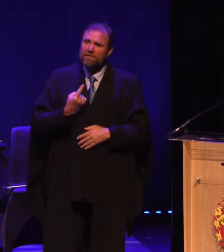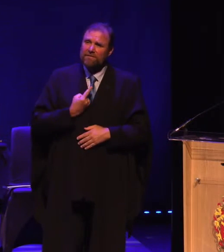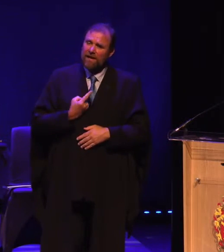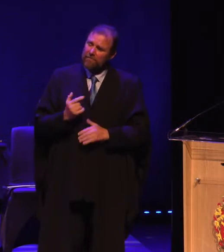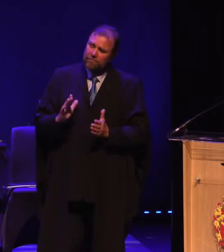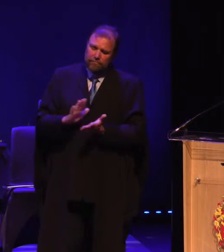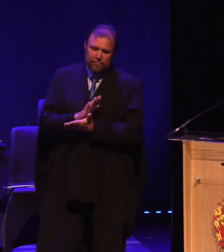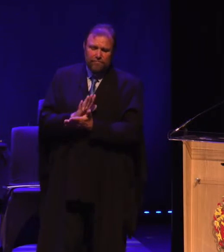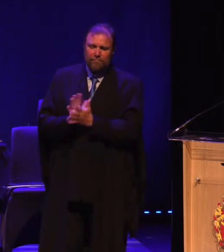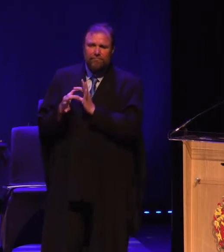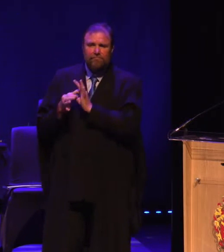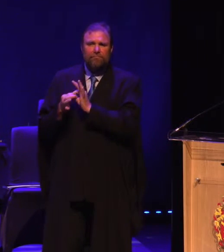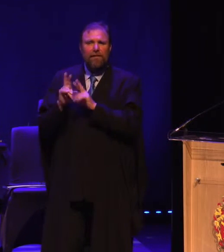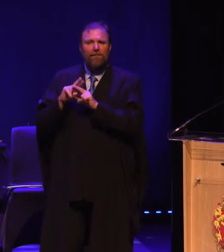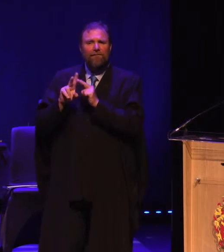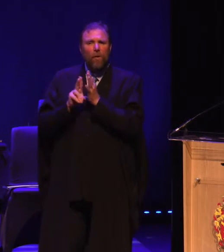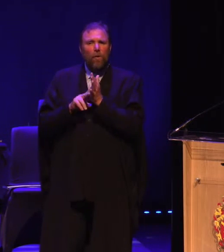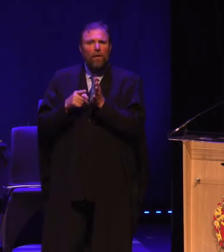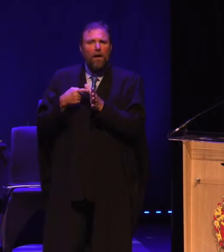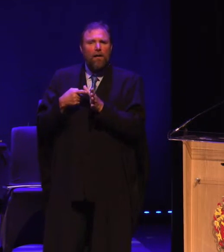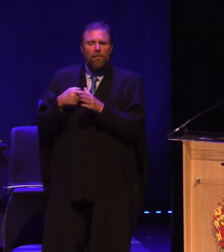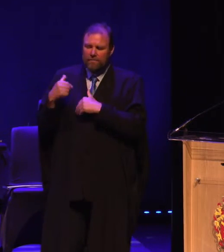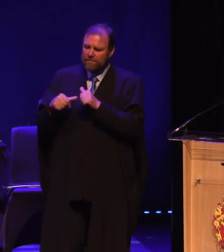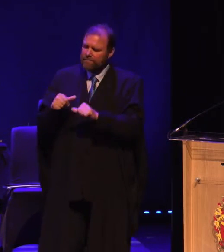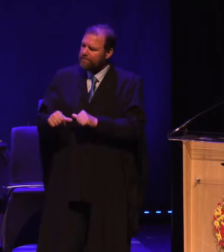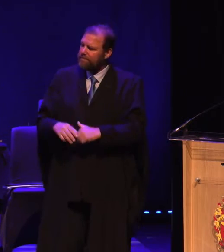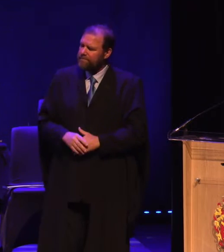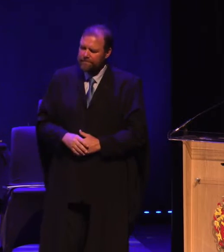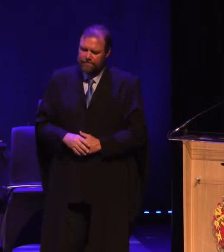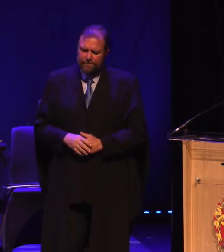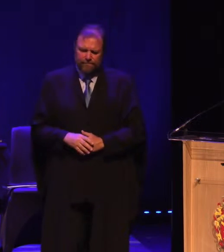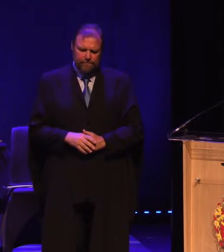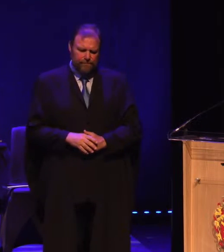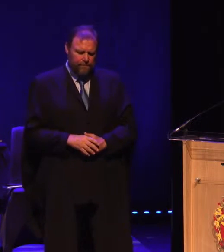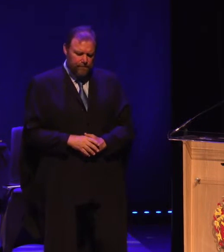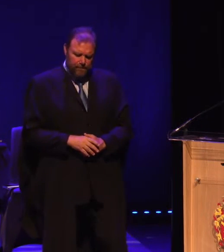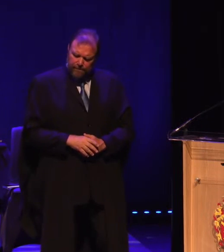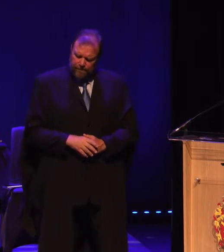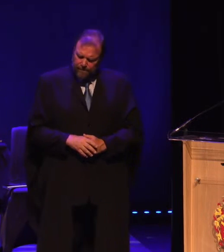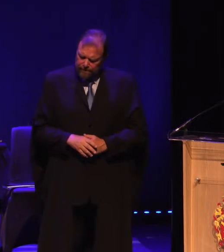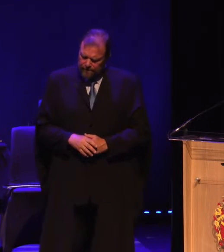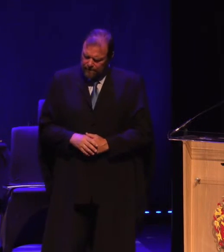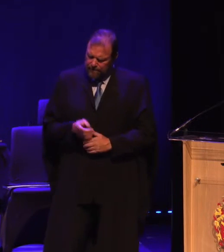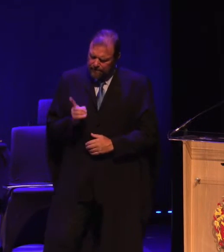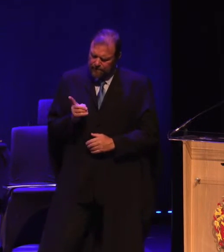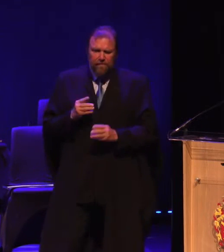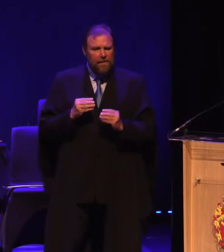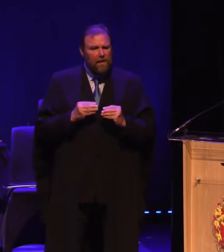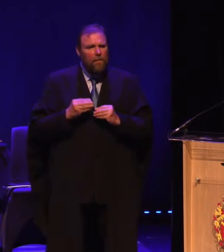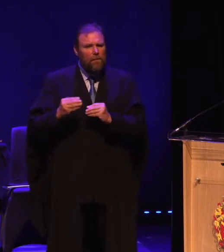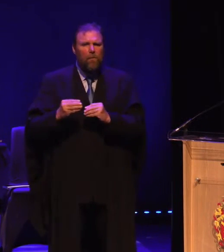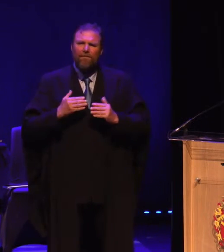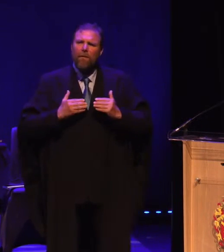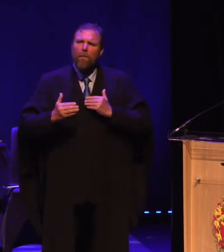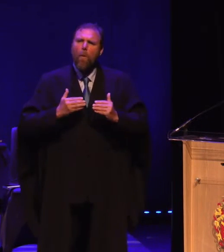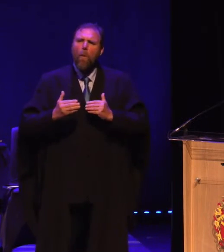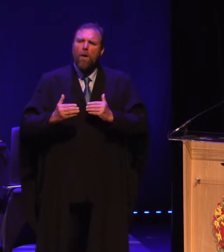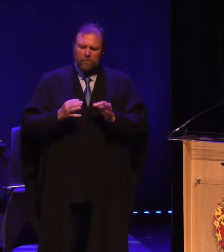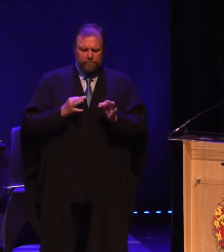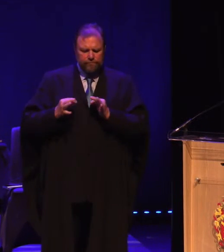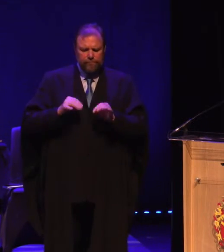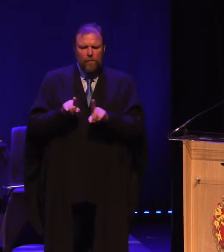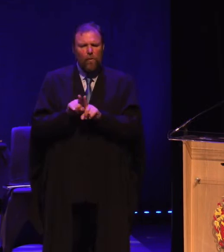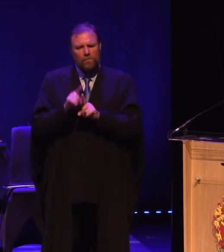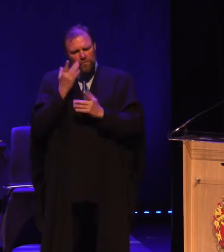with Fiona on this continuing project. The Move More Eat Well programme also provides an excellent example of her leadership and how she supports